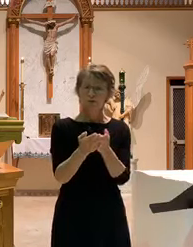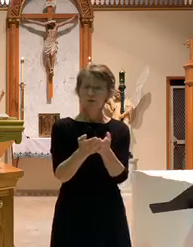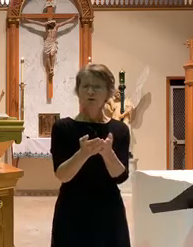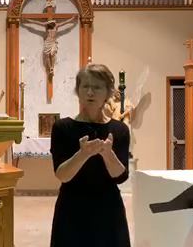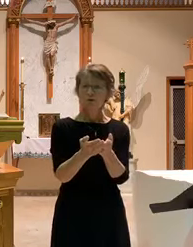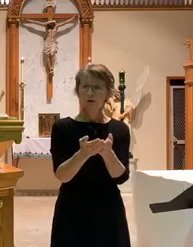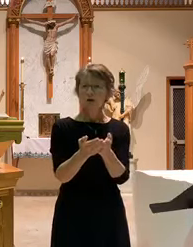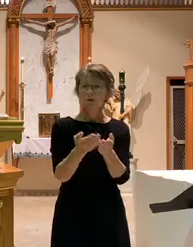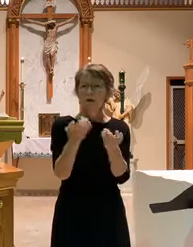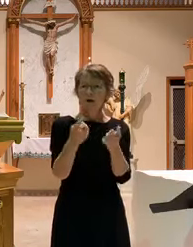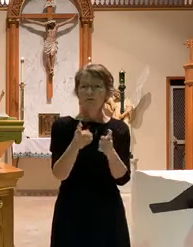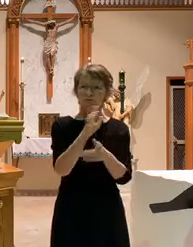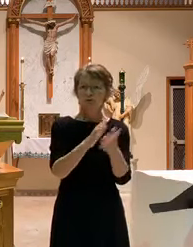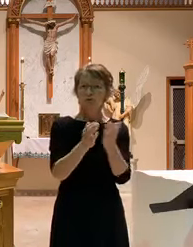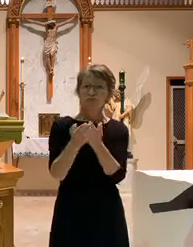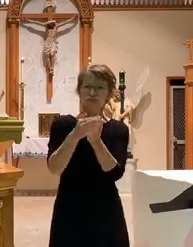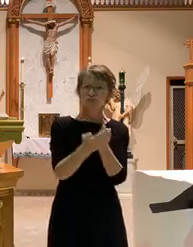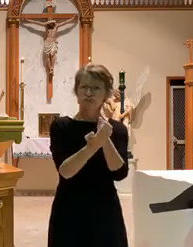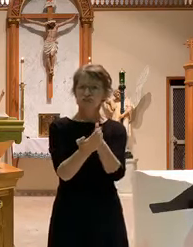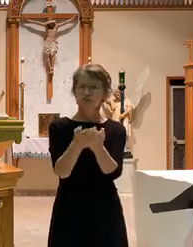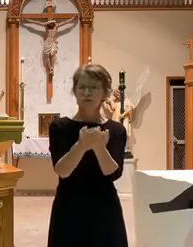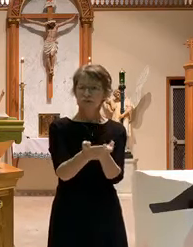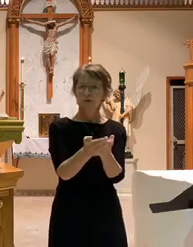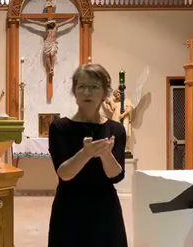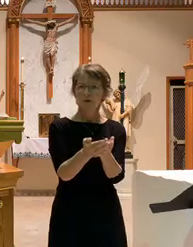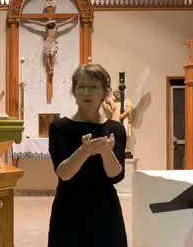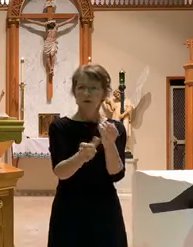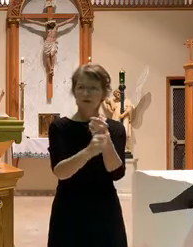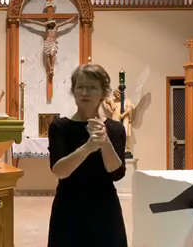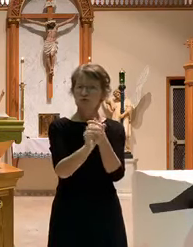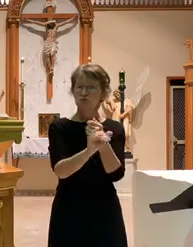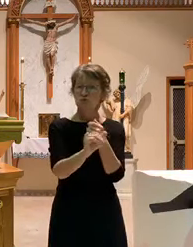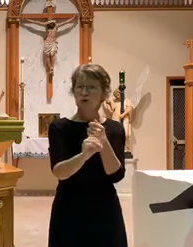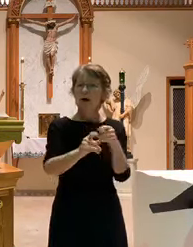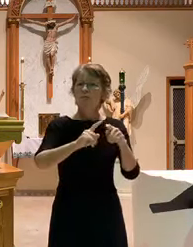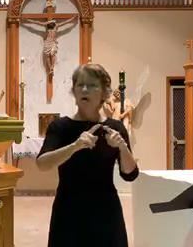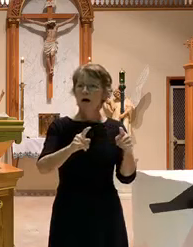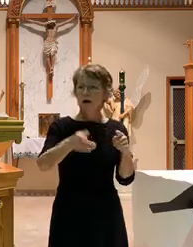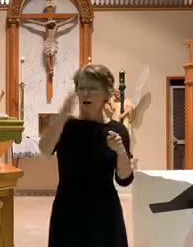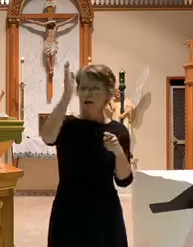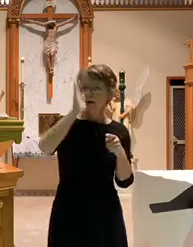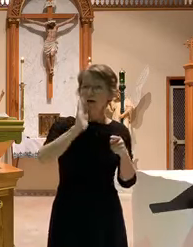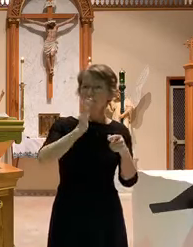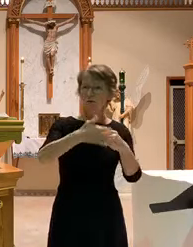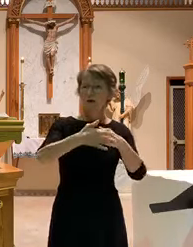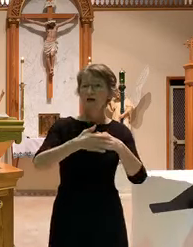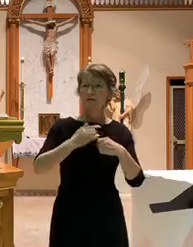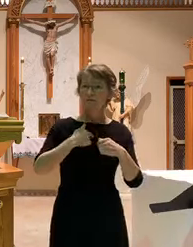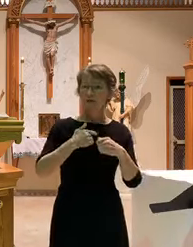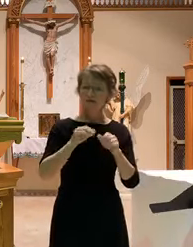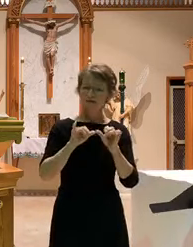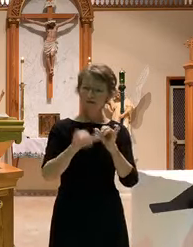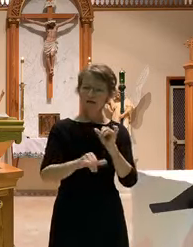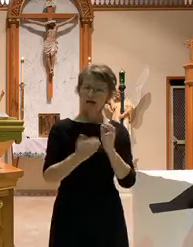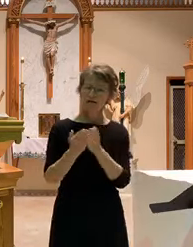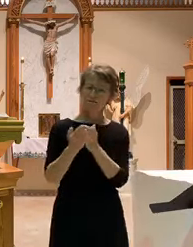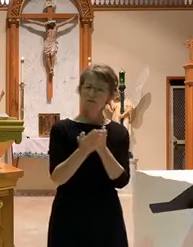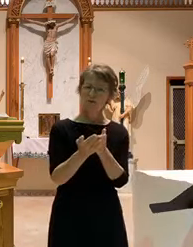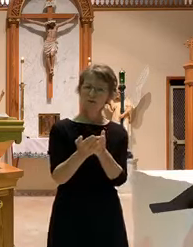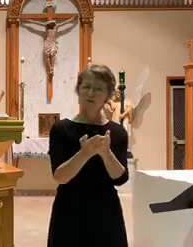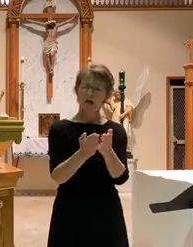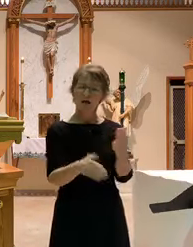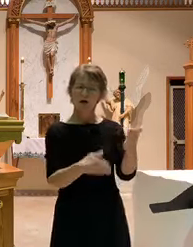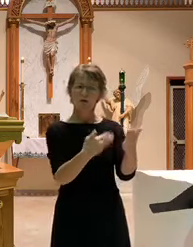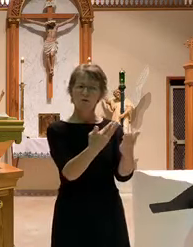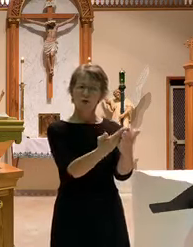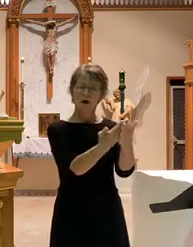world. But God will help me remain on board the ship and arrive safely at the harbor to eternal